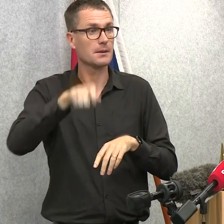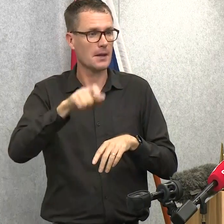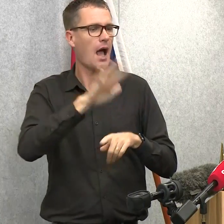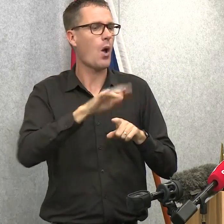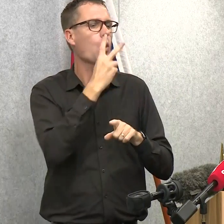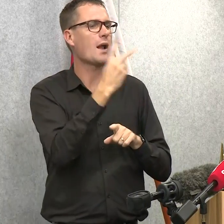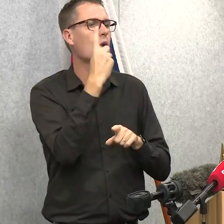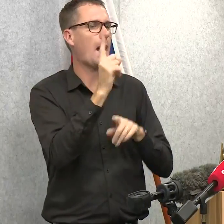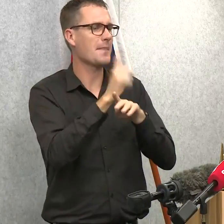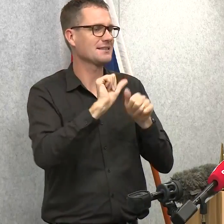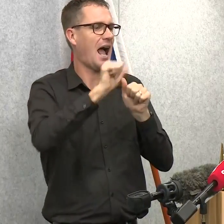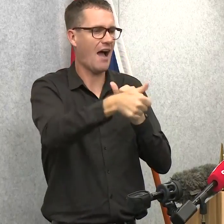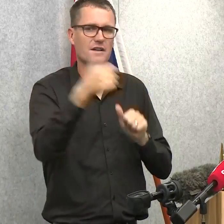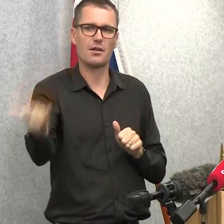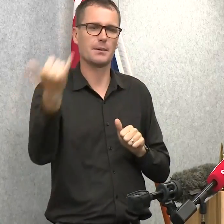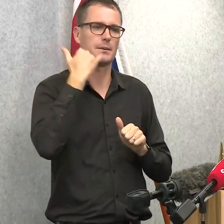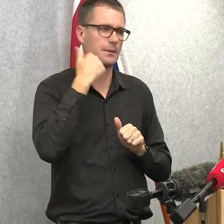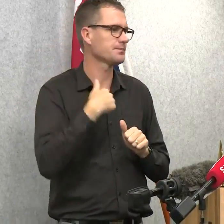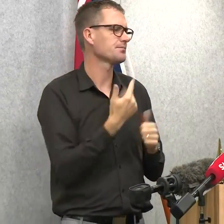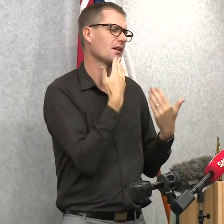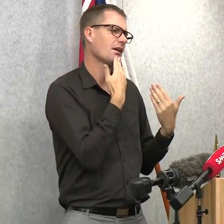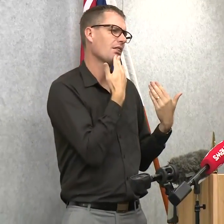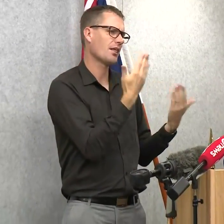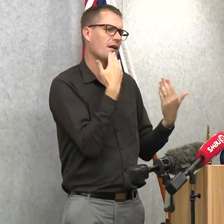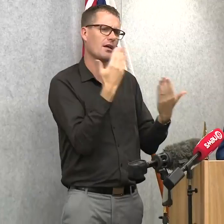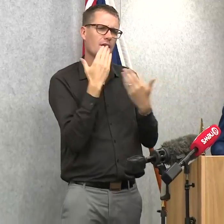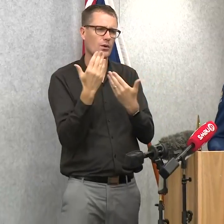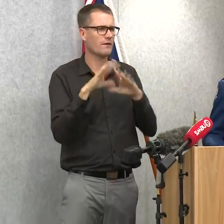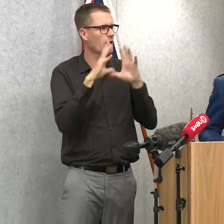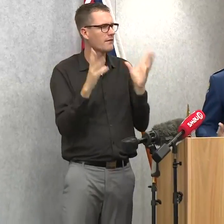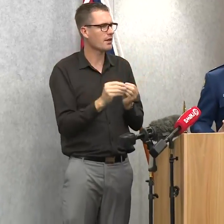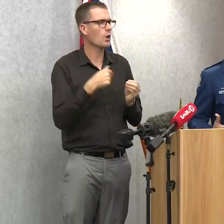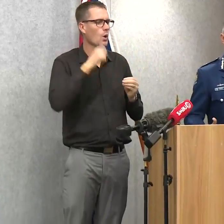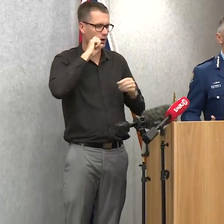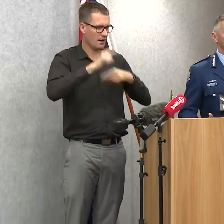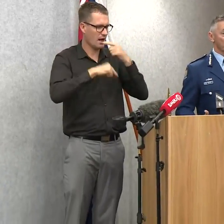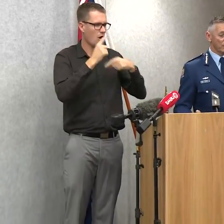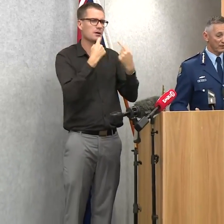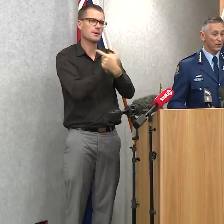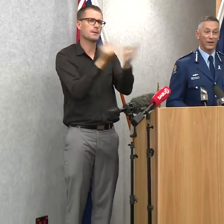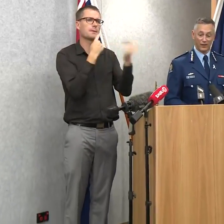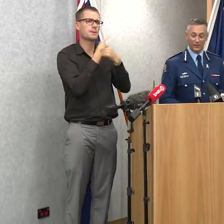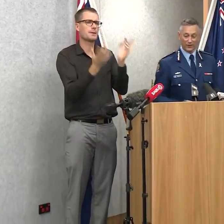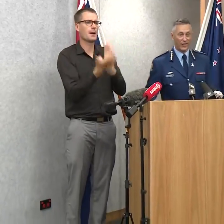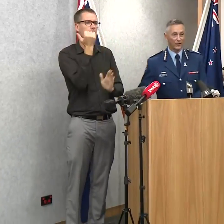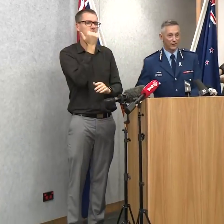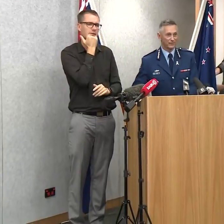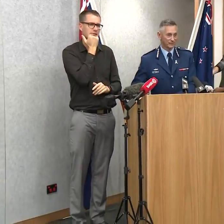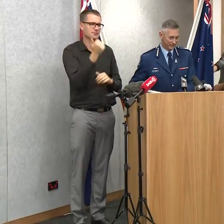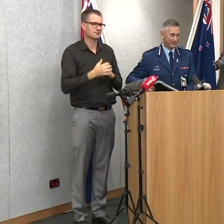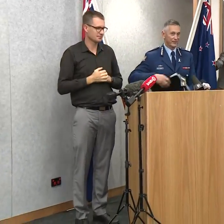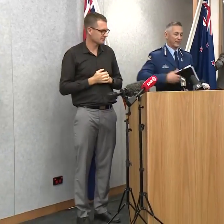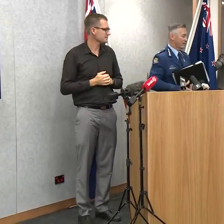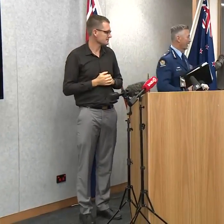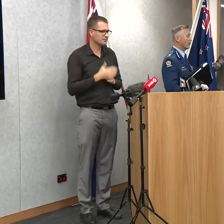minutes. Thank you very much for everything. We'll continue to keep you updated as regularly as possible. Thank you.